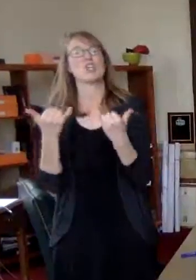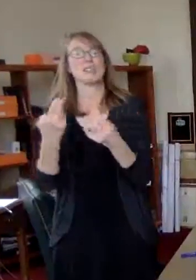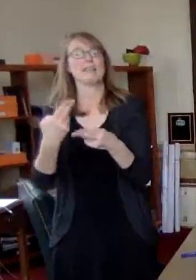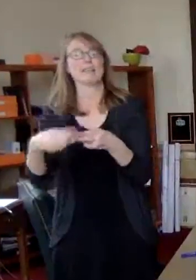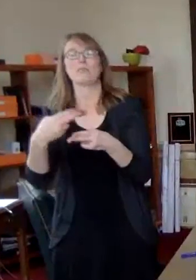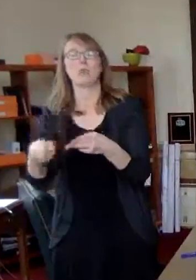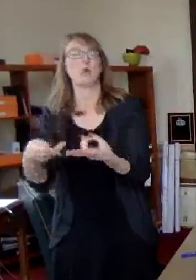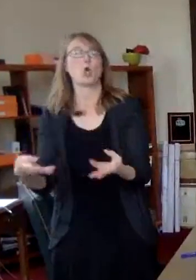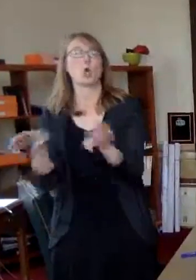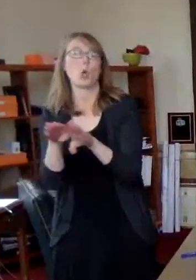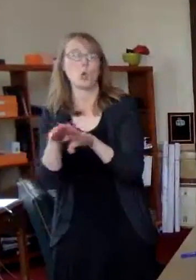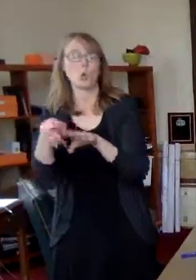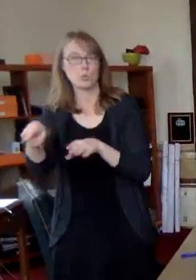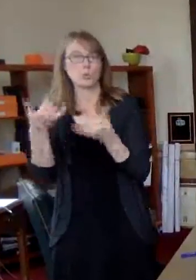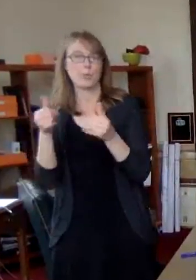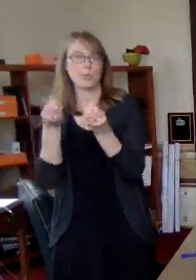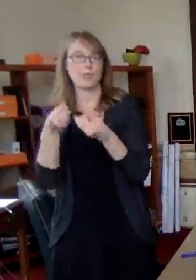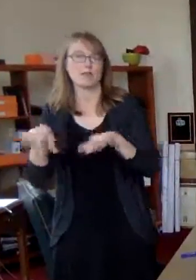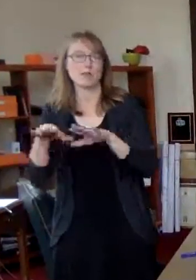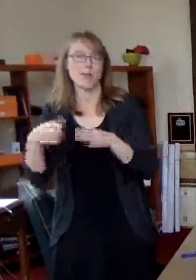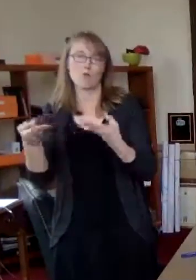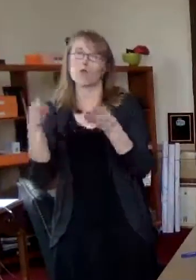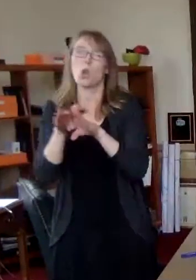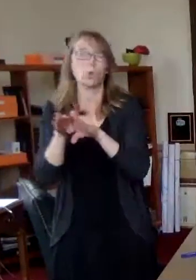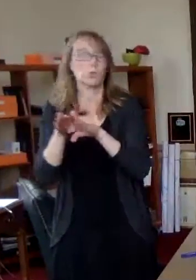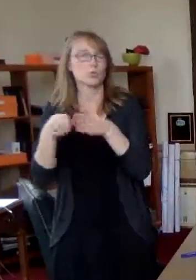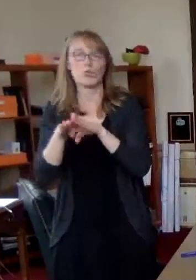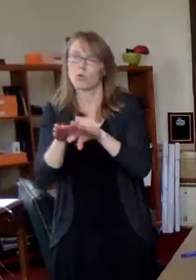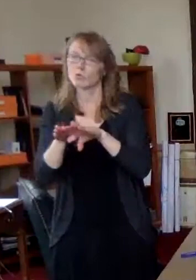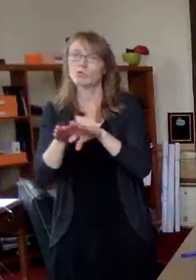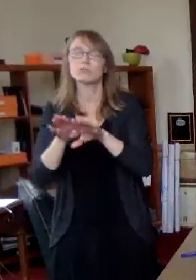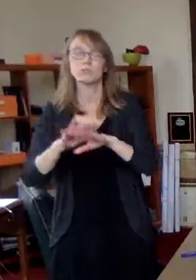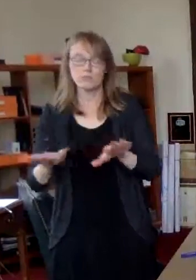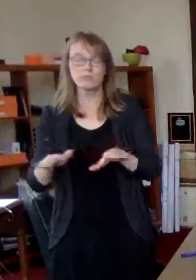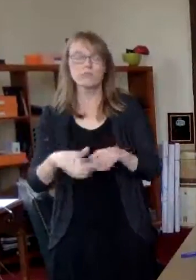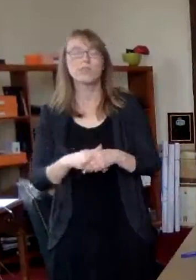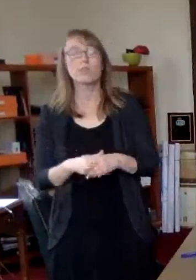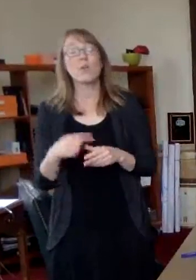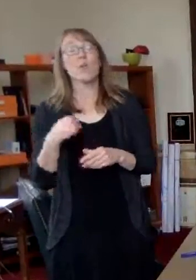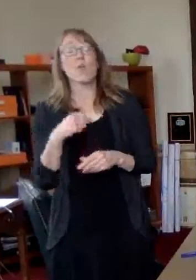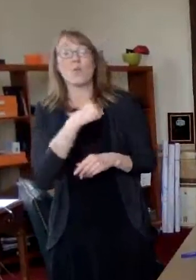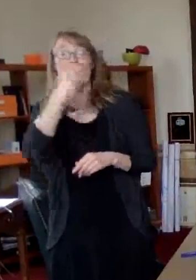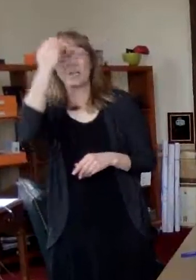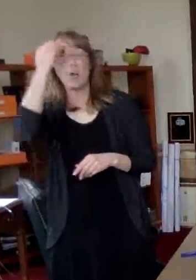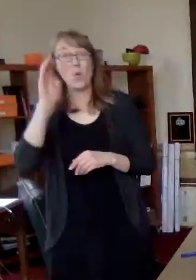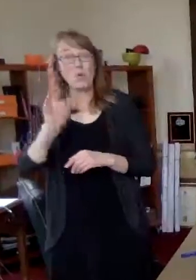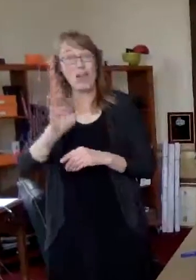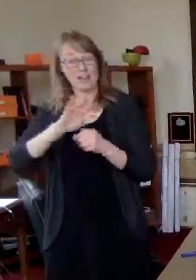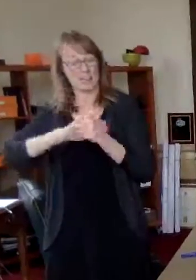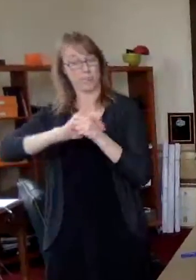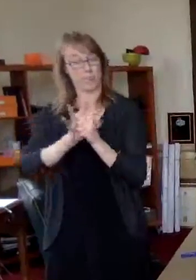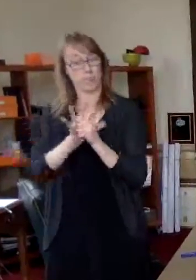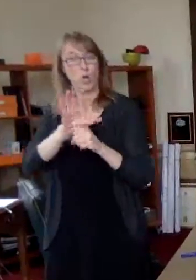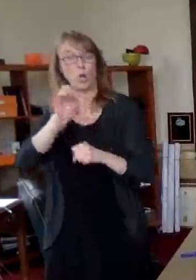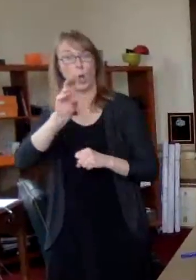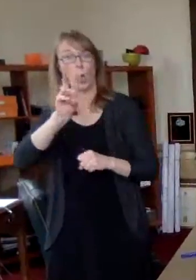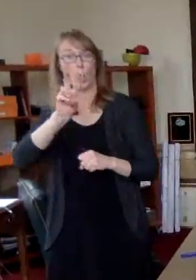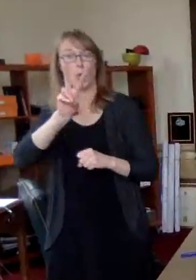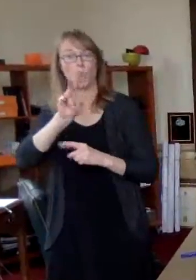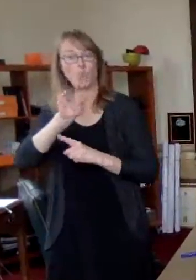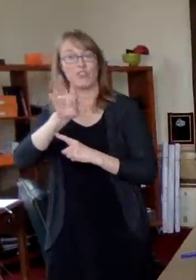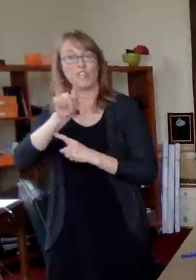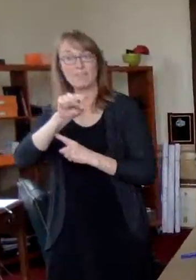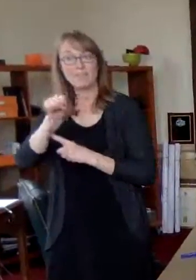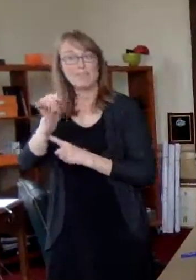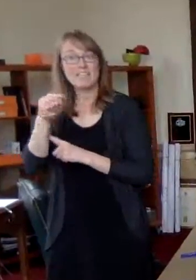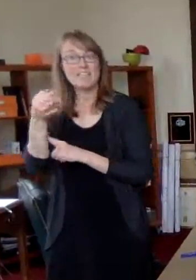know now that this COVID-19 virus can live on hard surfaces for a while. Some say up to